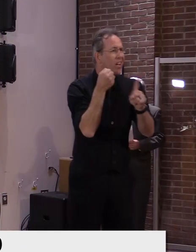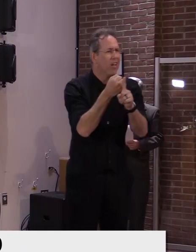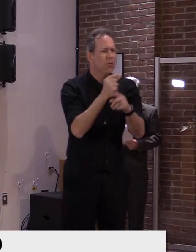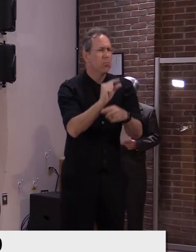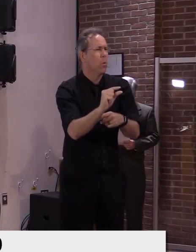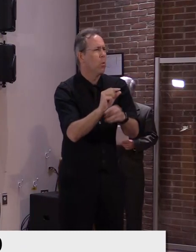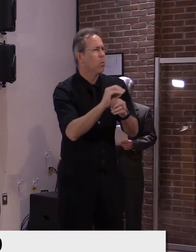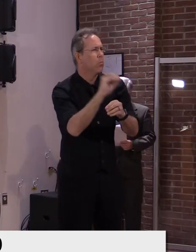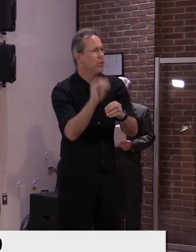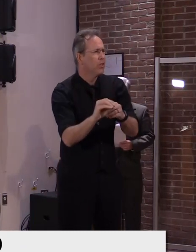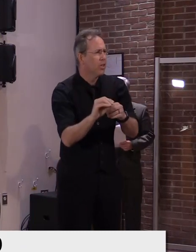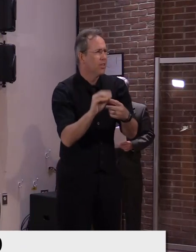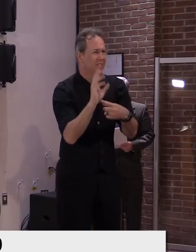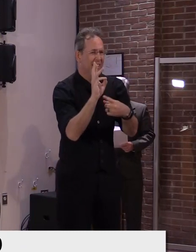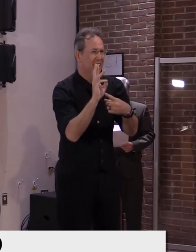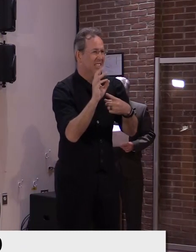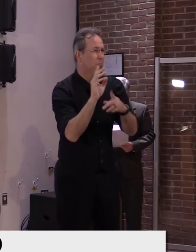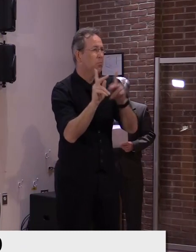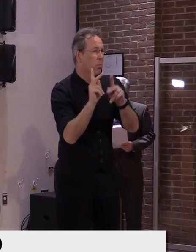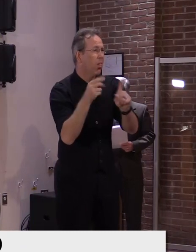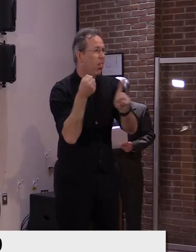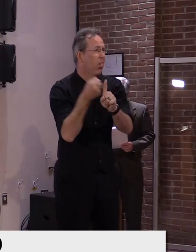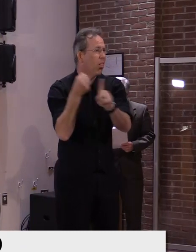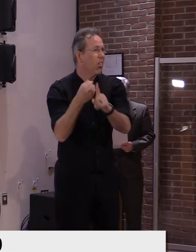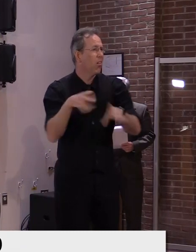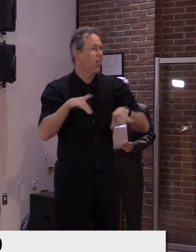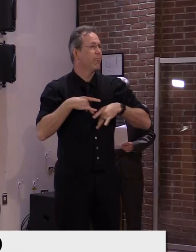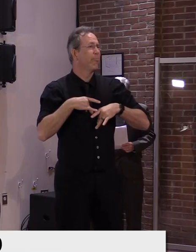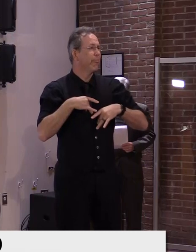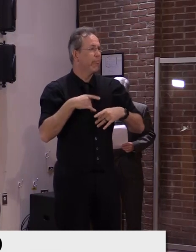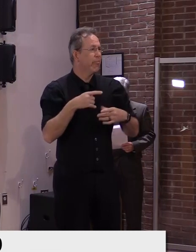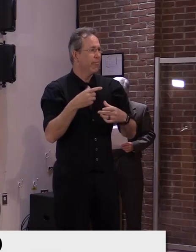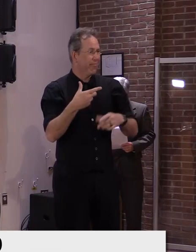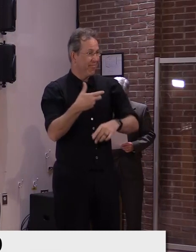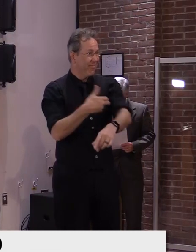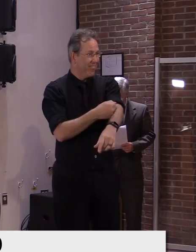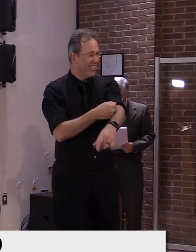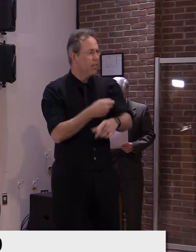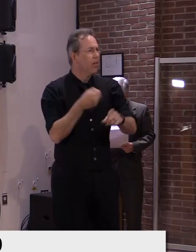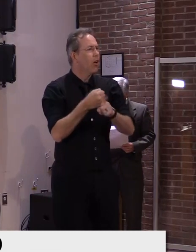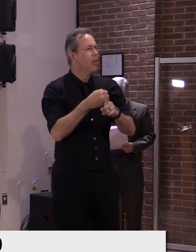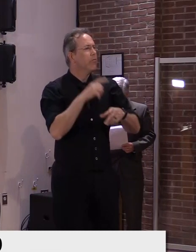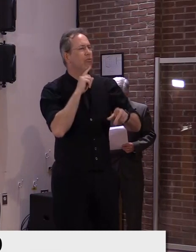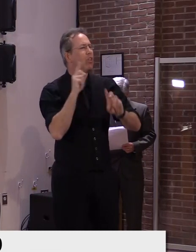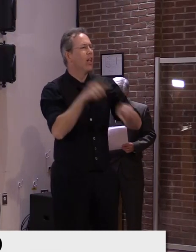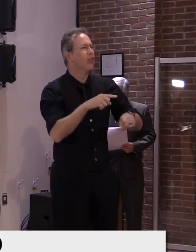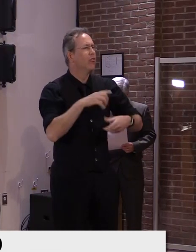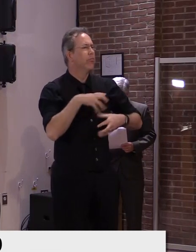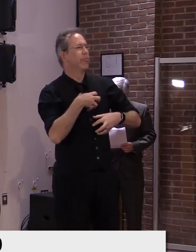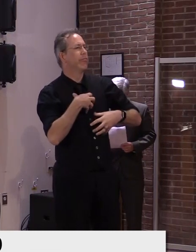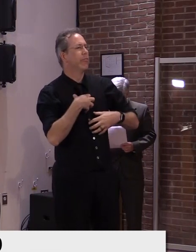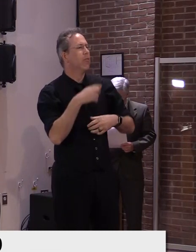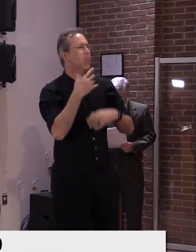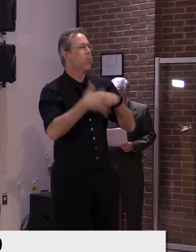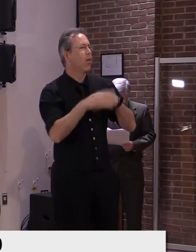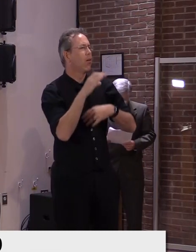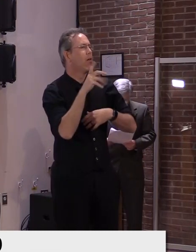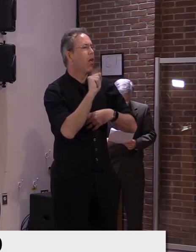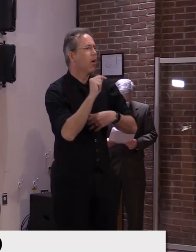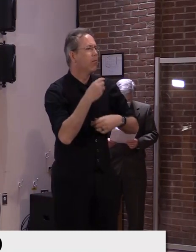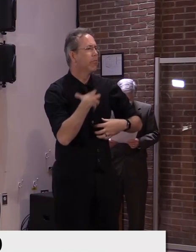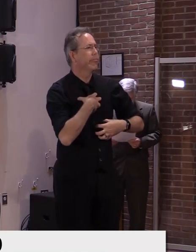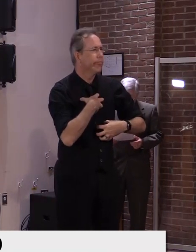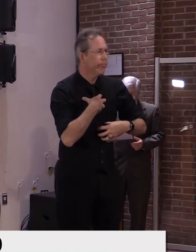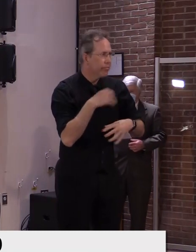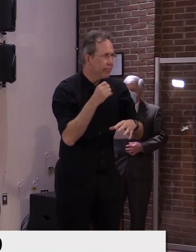Johnson. The Johnson & Johnson vaccine, for the most part, has shown to be safe and effective, and